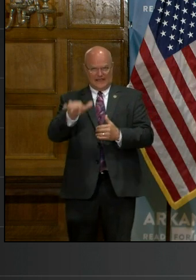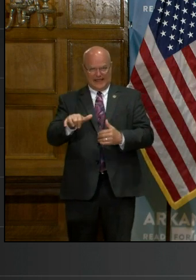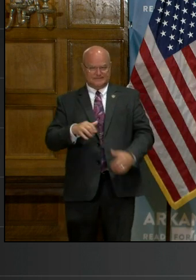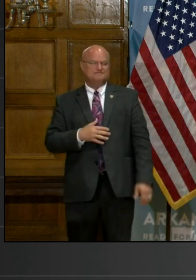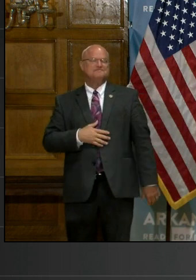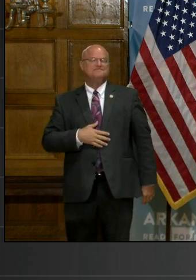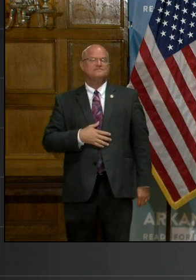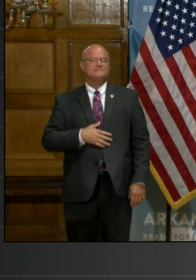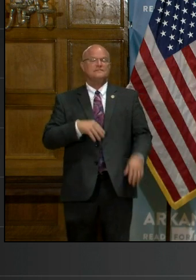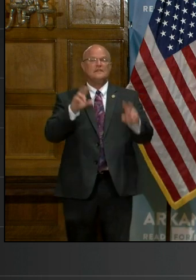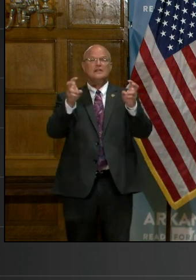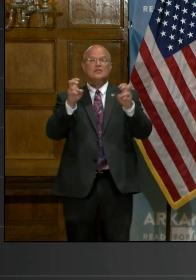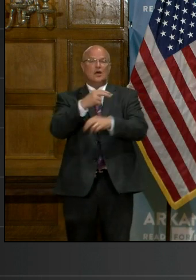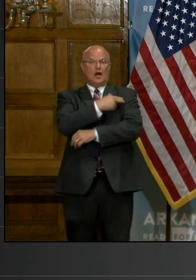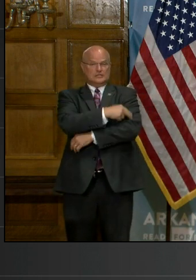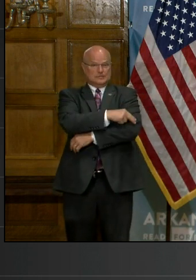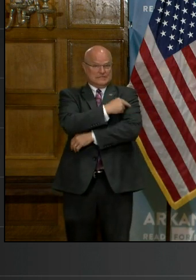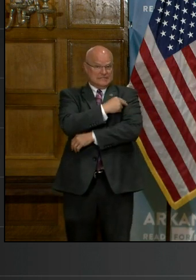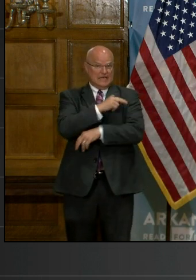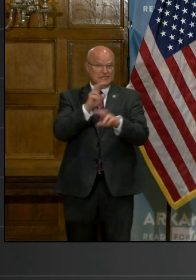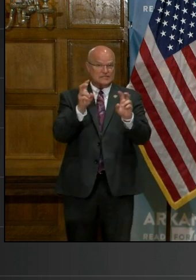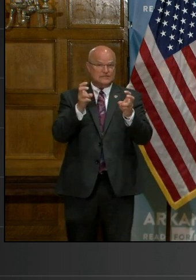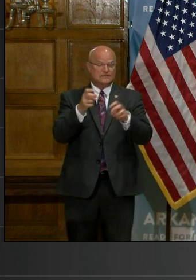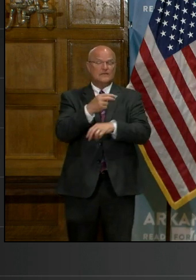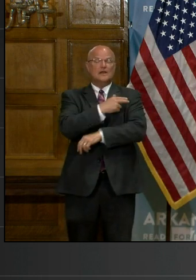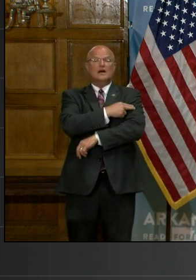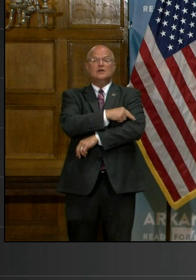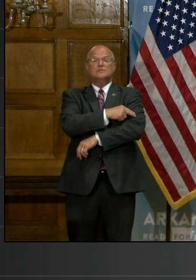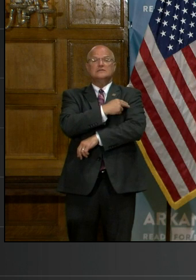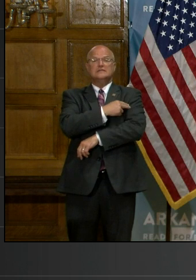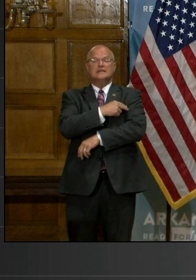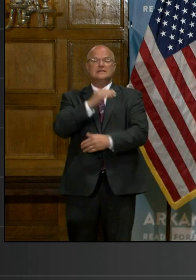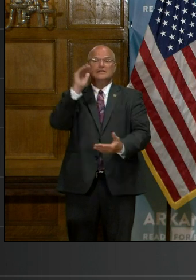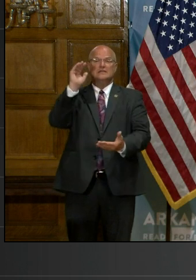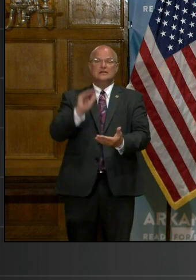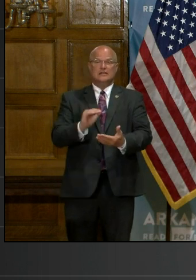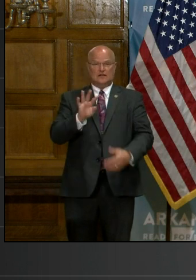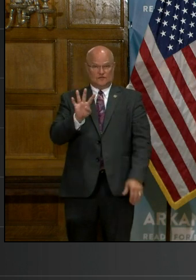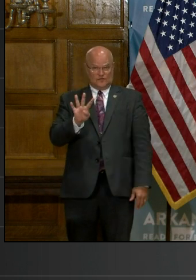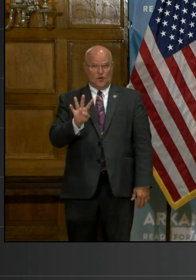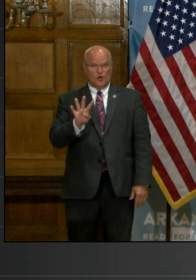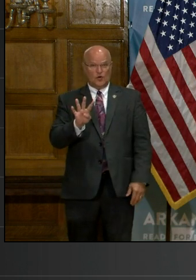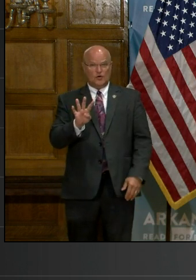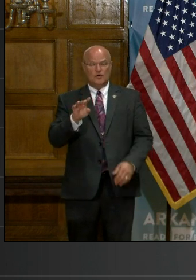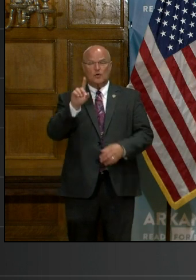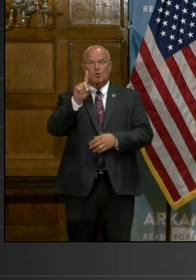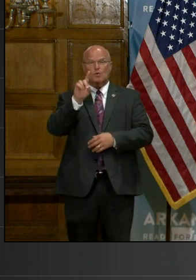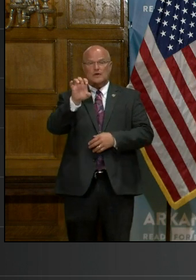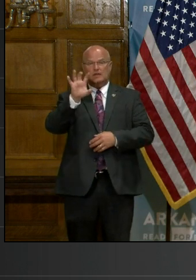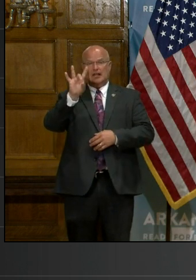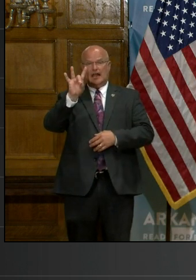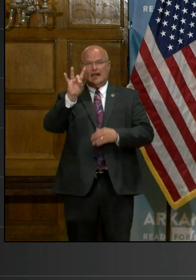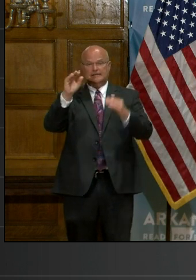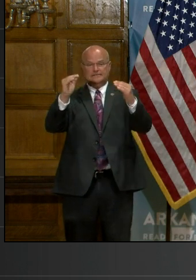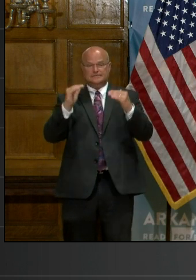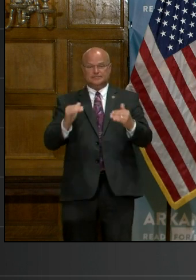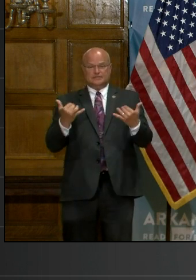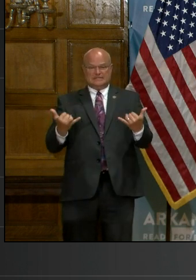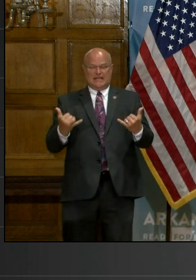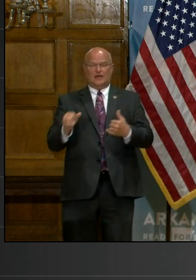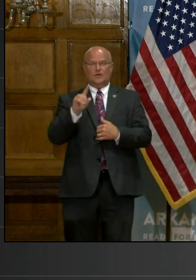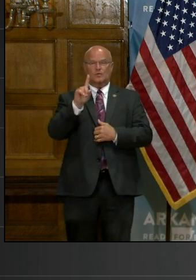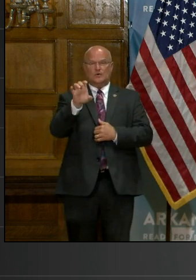that. In terms of hospitalizations, our hospitalization has gone down 4, from 108 down